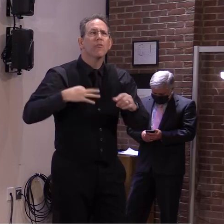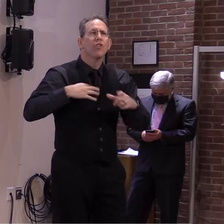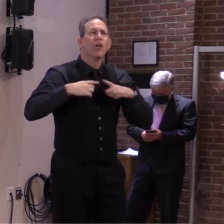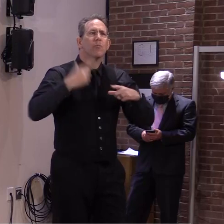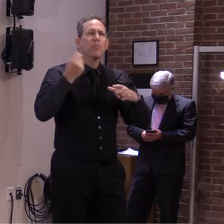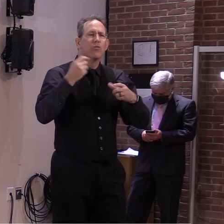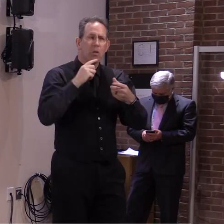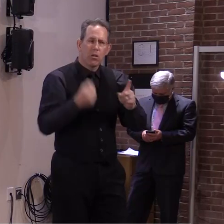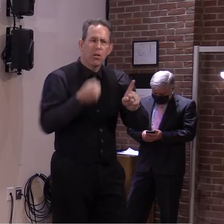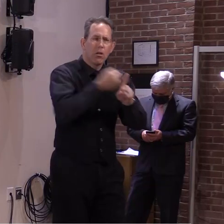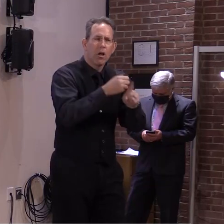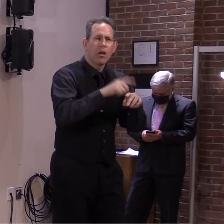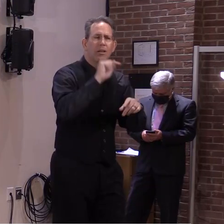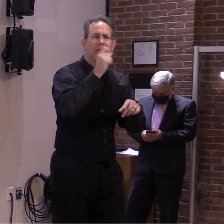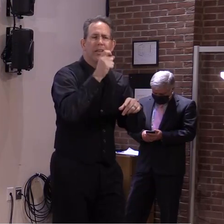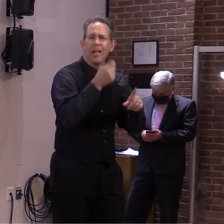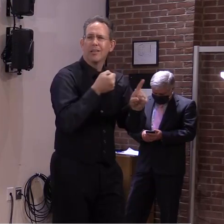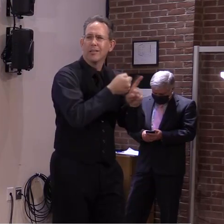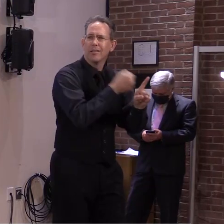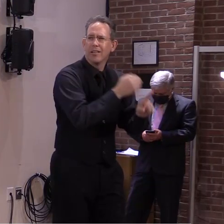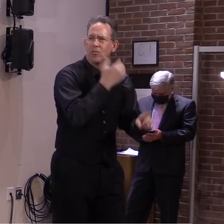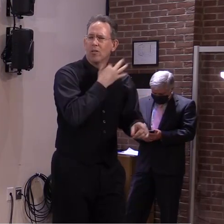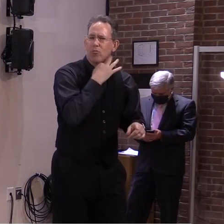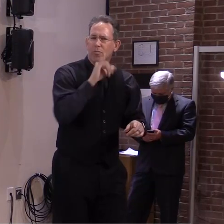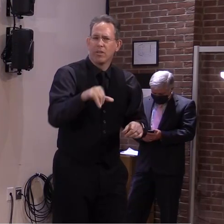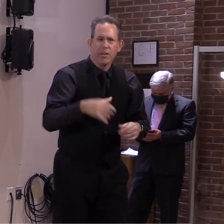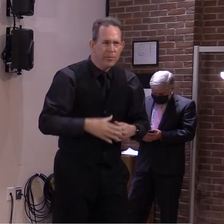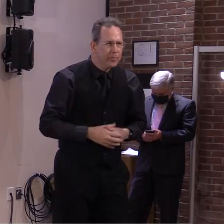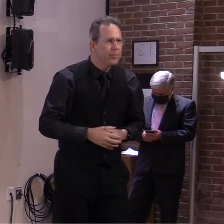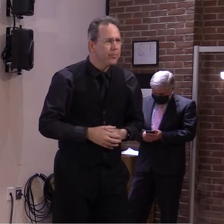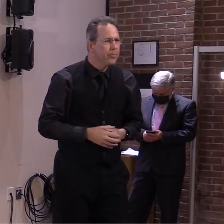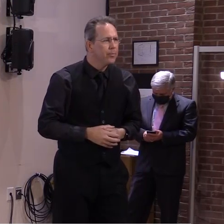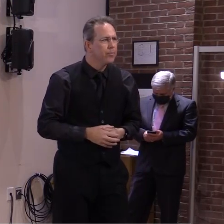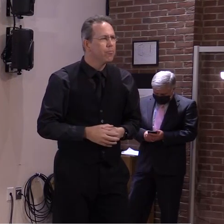you. Kat, WCAS.